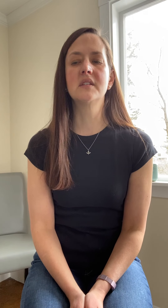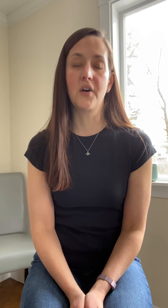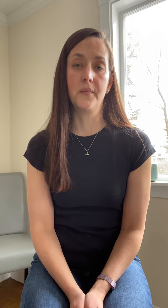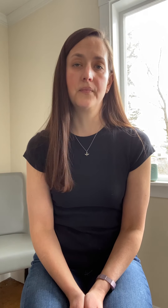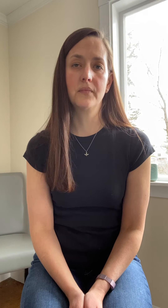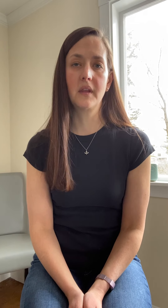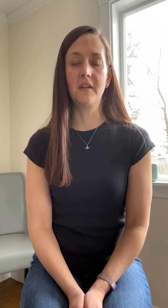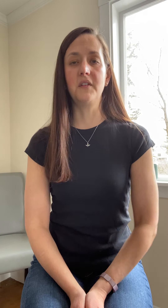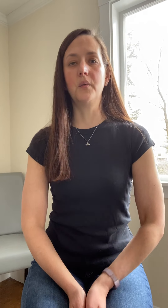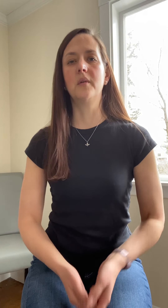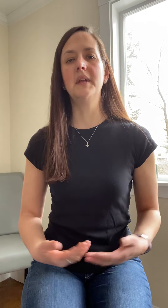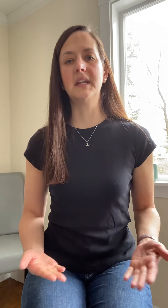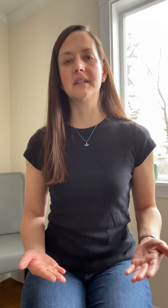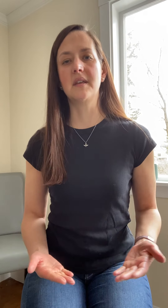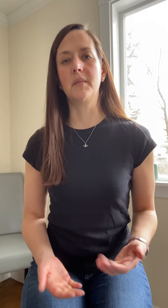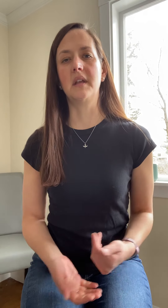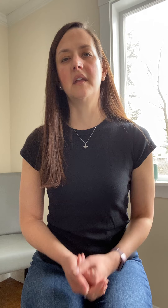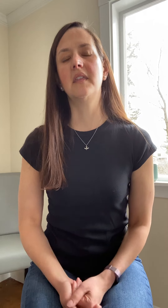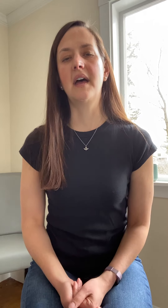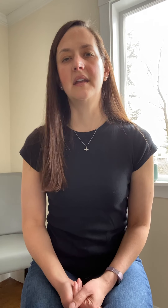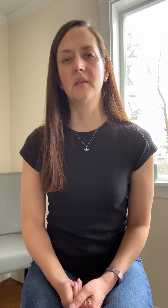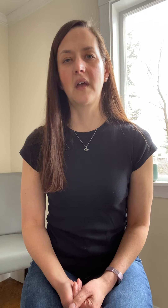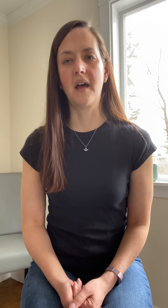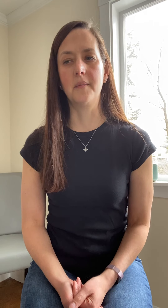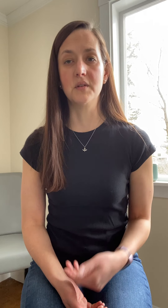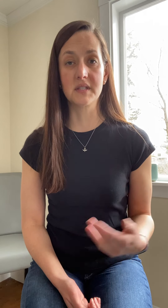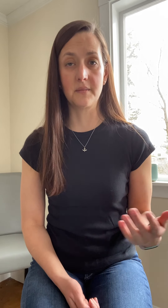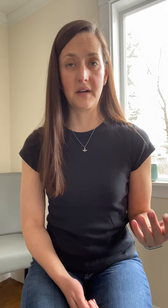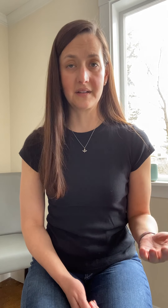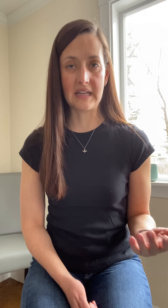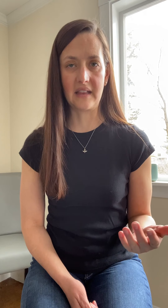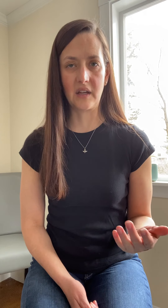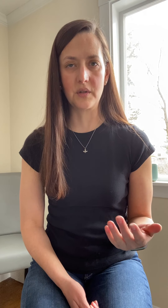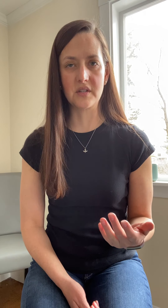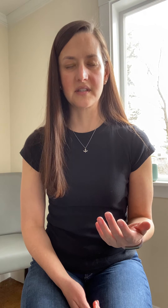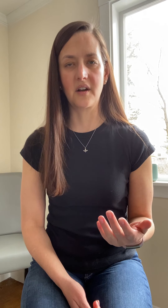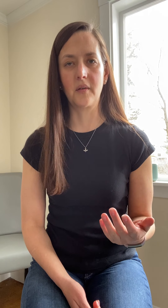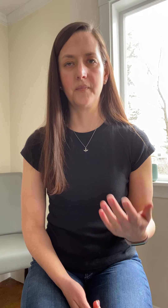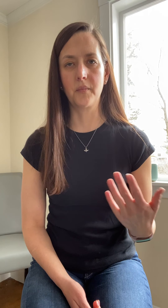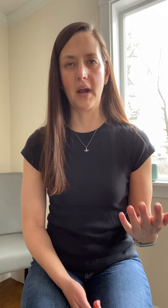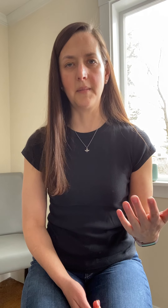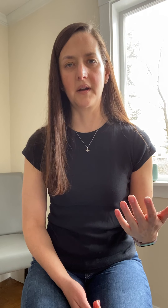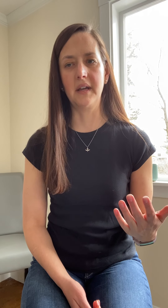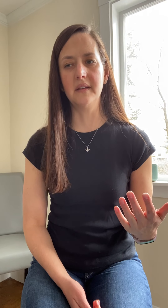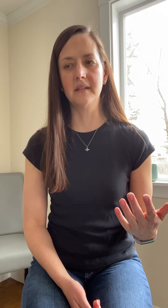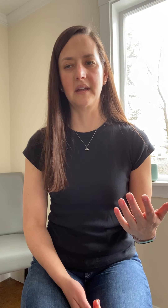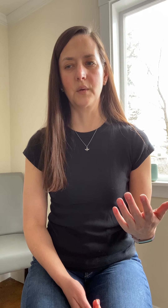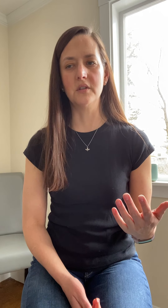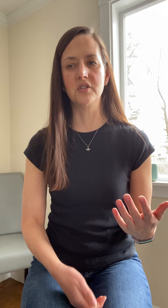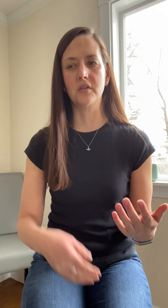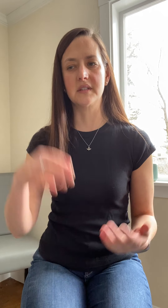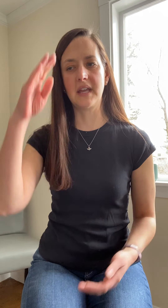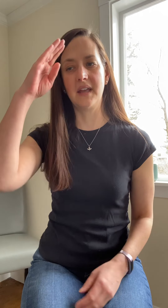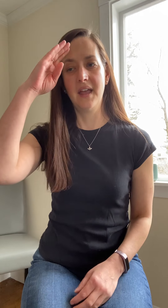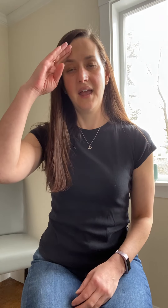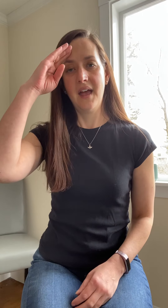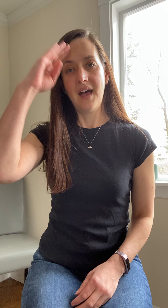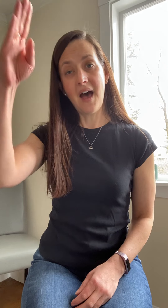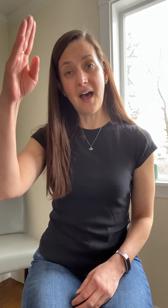So if you were meeting somebody that used American Sign Language as their primary language, you could say,